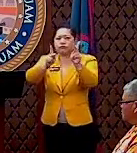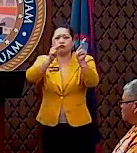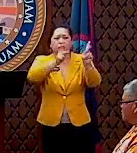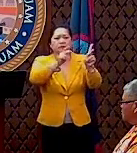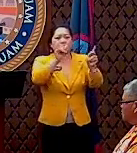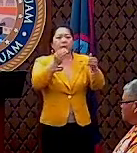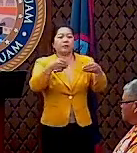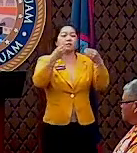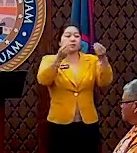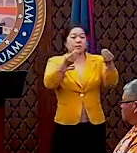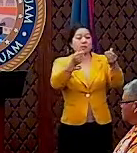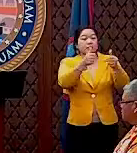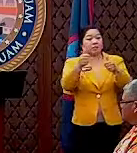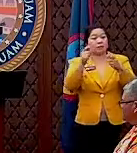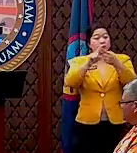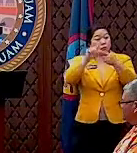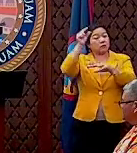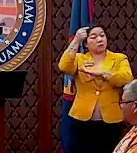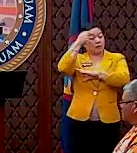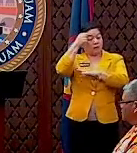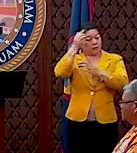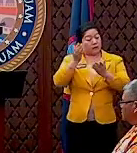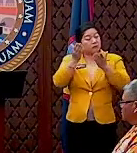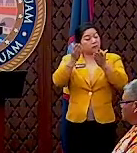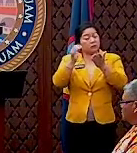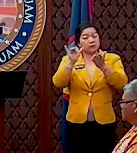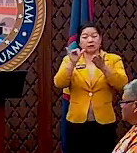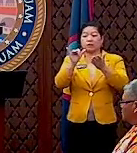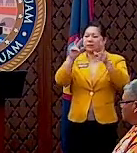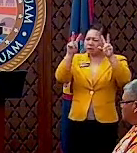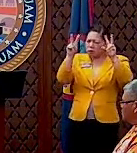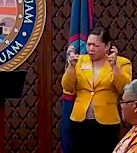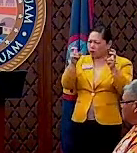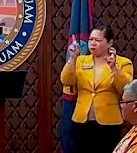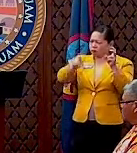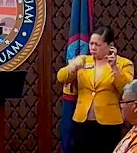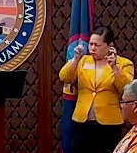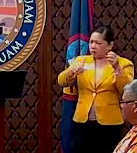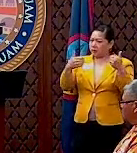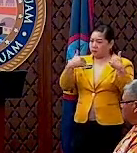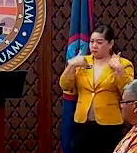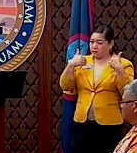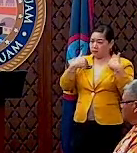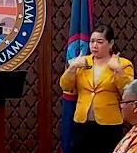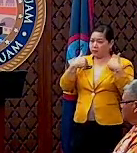that presents themselves to the government is entitled